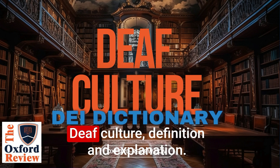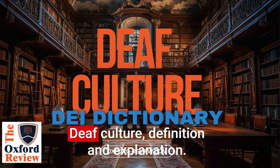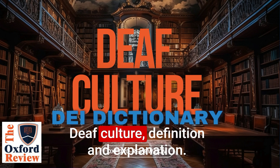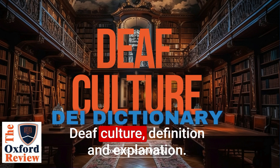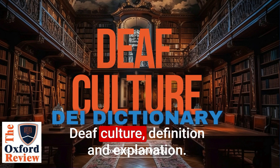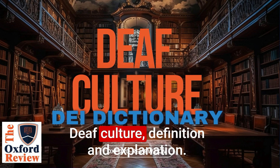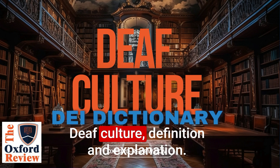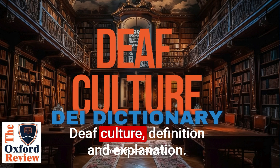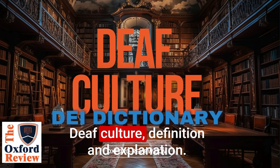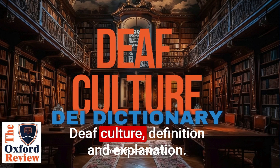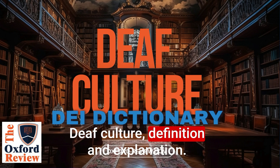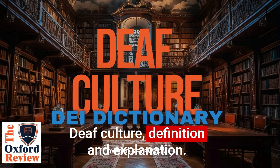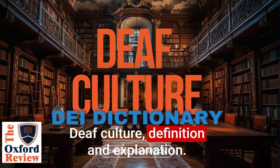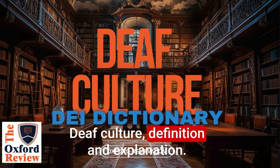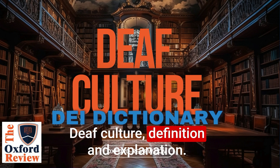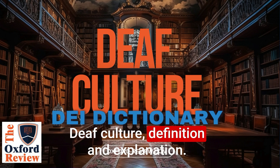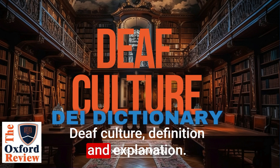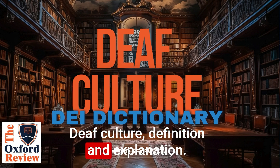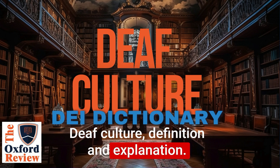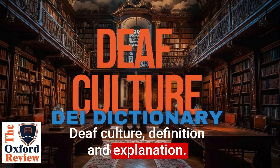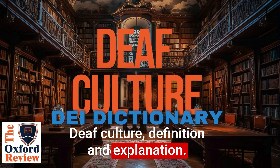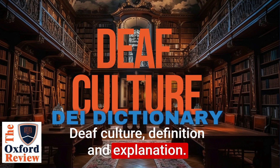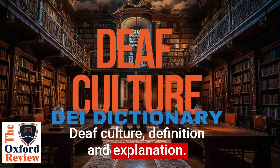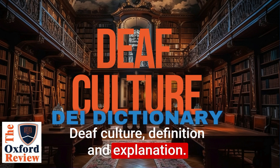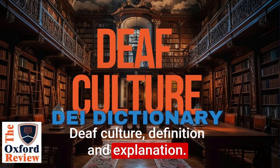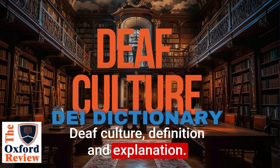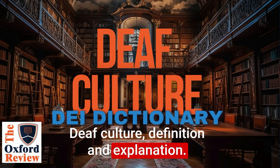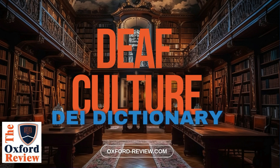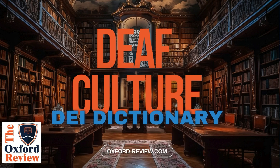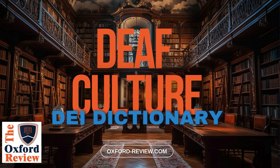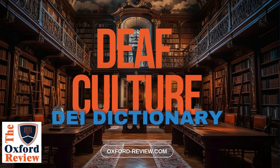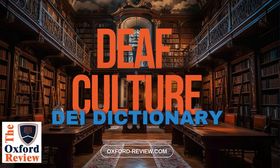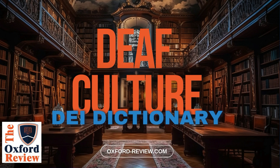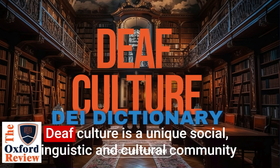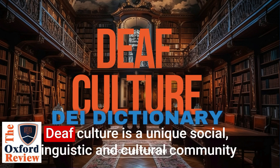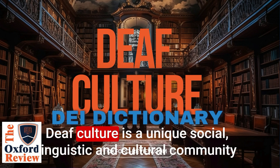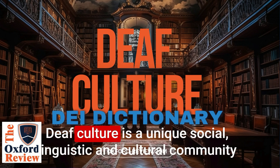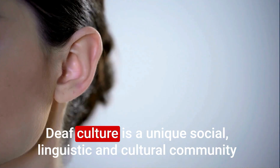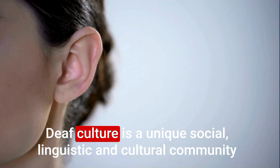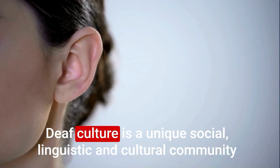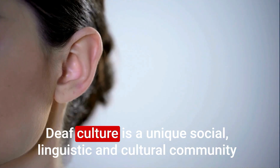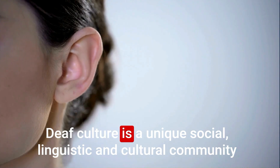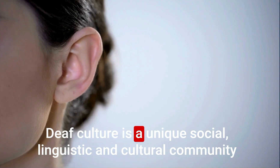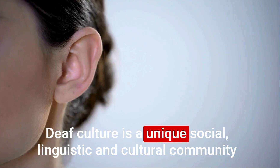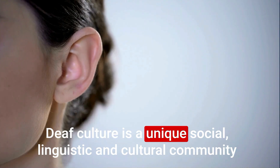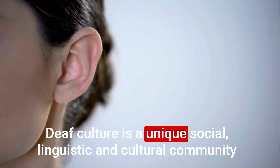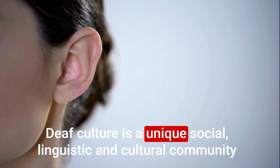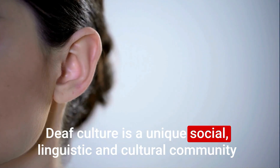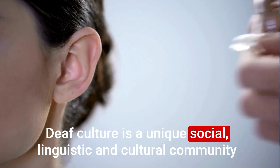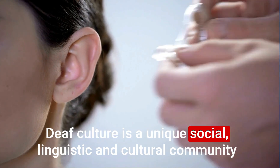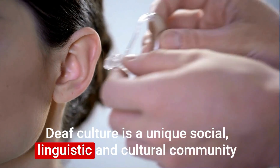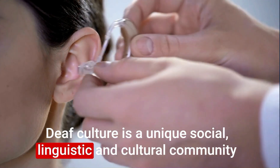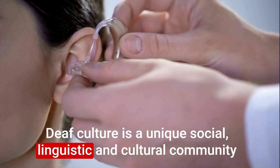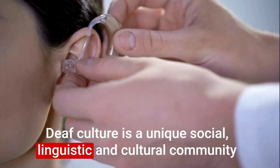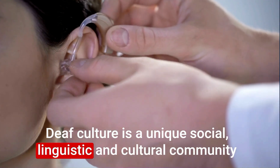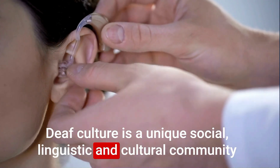Deaf culture, definition and explanation. Deaf culture is a unique social, linguistic, and